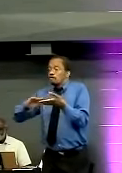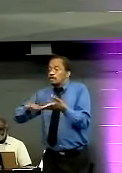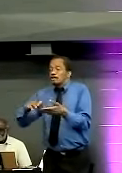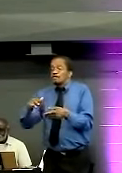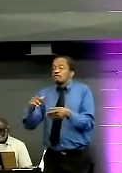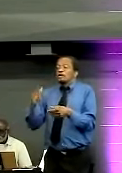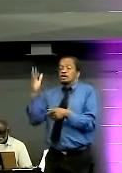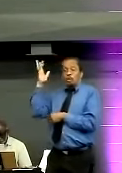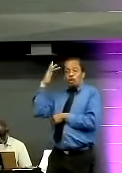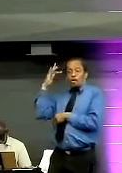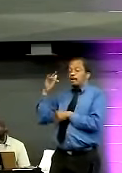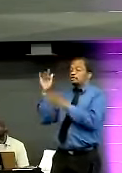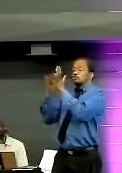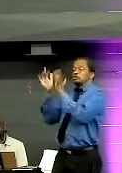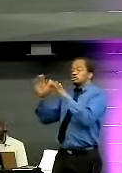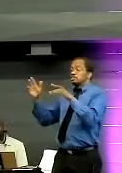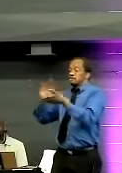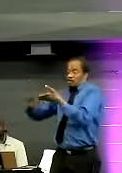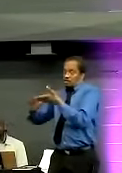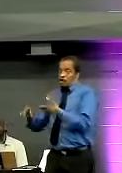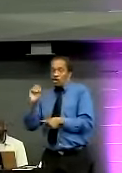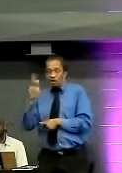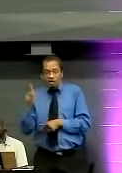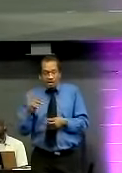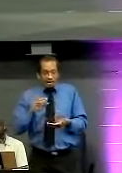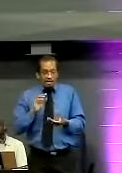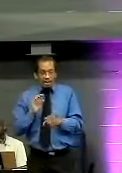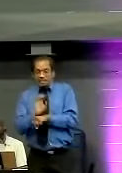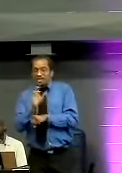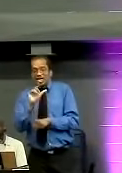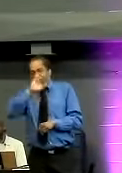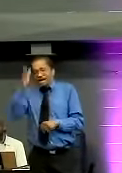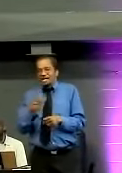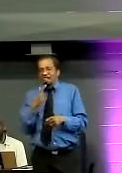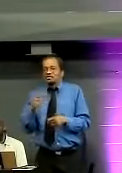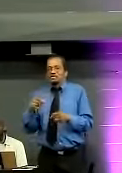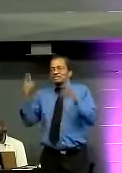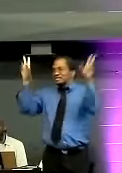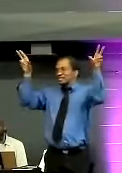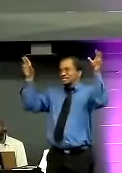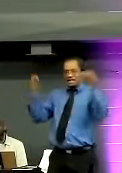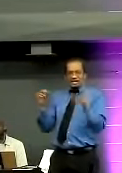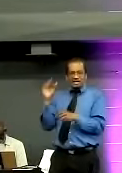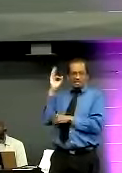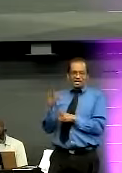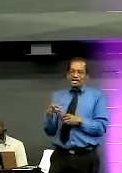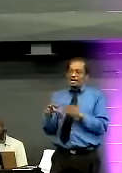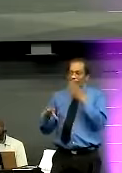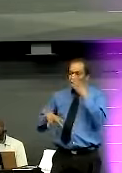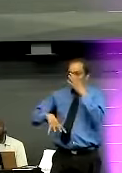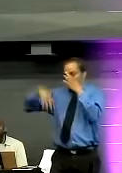forgave. Listen, I'm going to push it. And I never told you the title of the sermon, but here we about to go. And I'll probably get put out, but it's